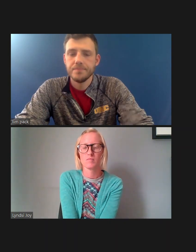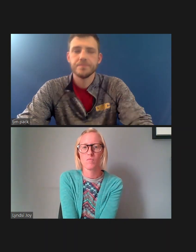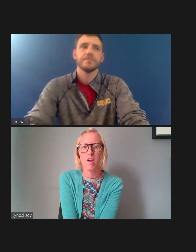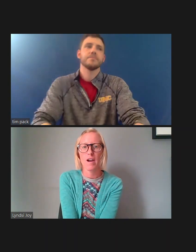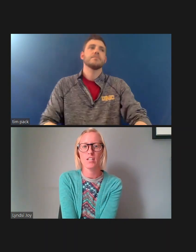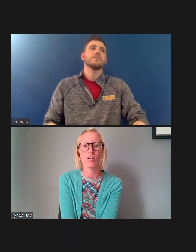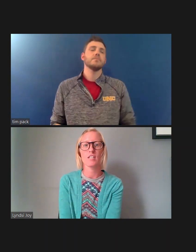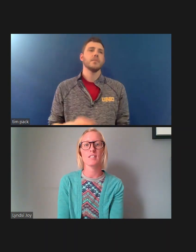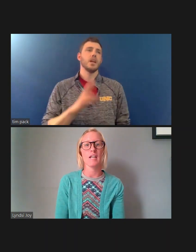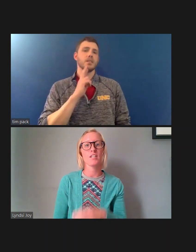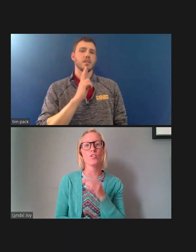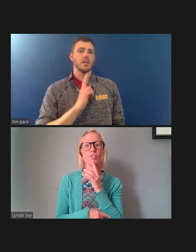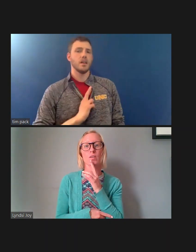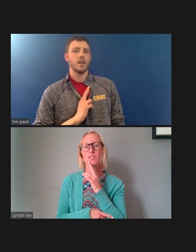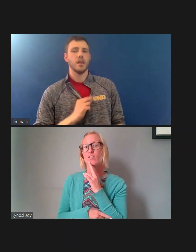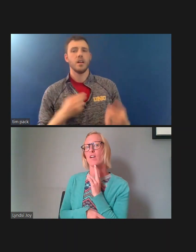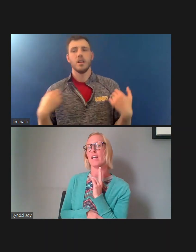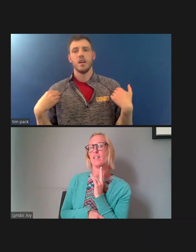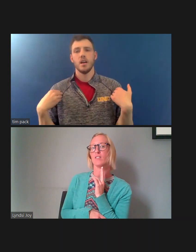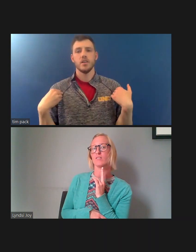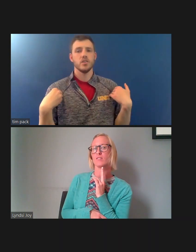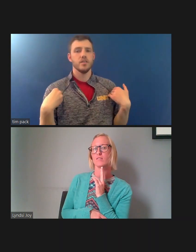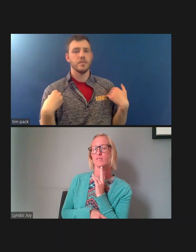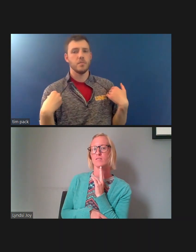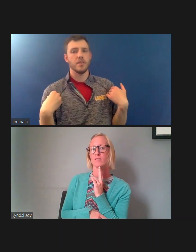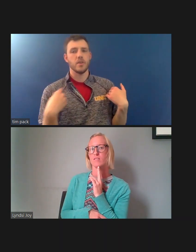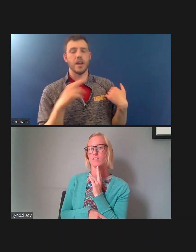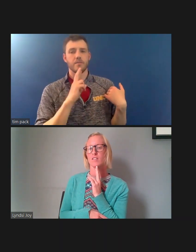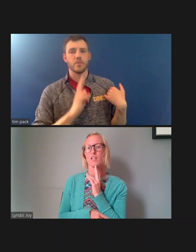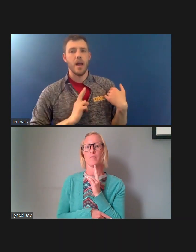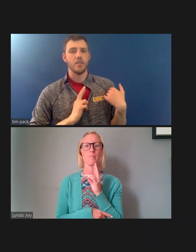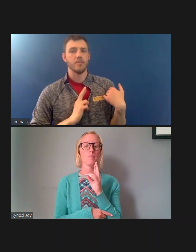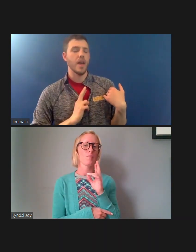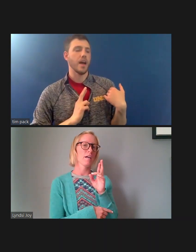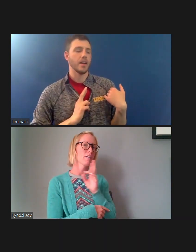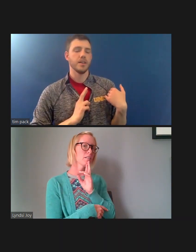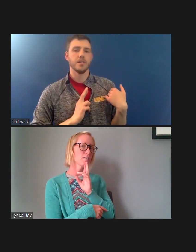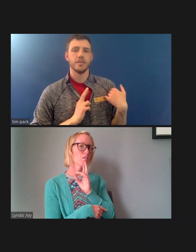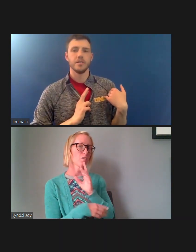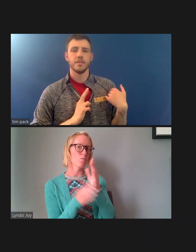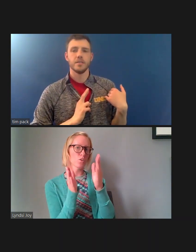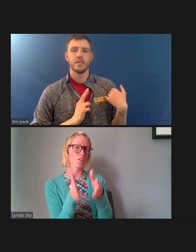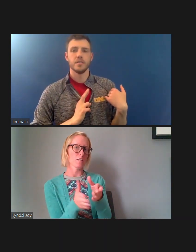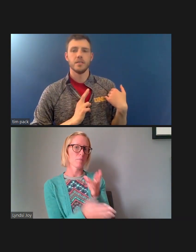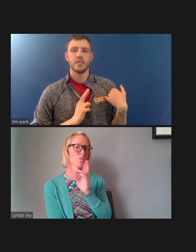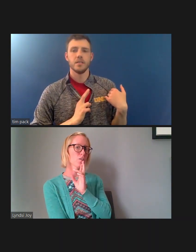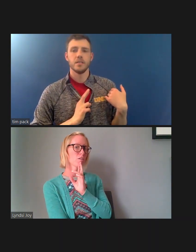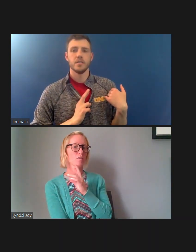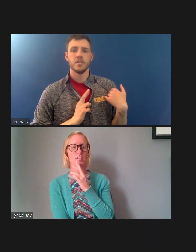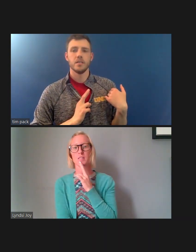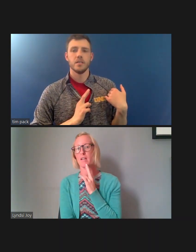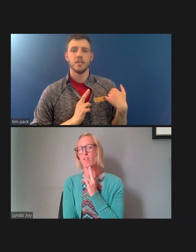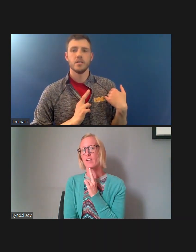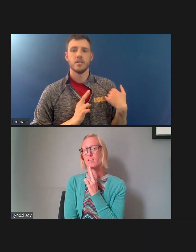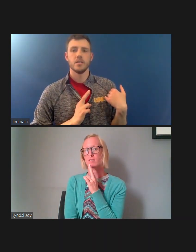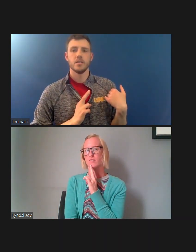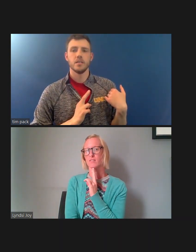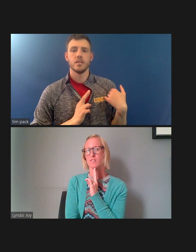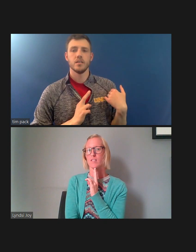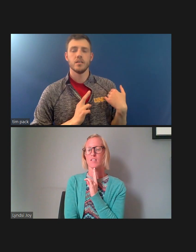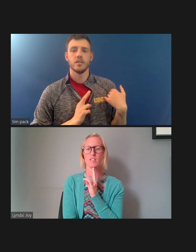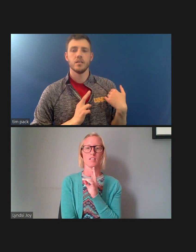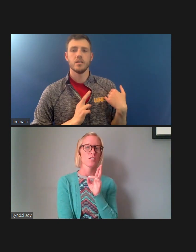way? I know, because I know you're going to the right. I shift to my right for Ralph, yeah. But when you look at a picture, this is my